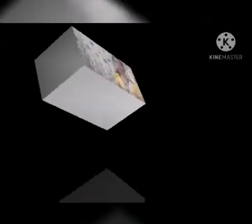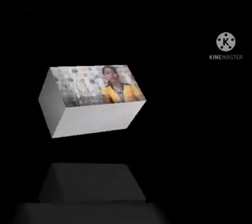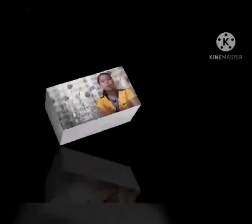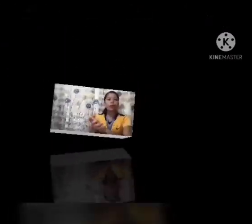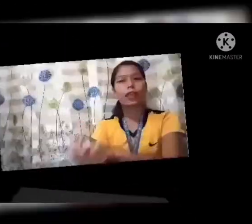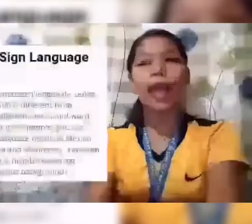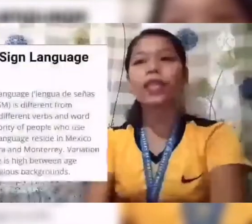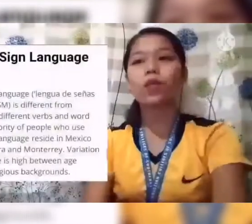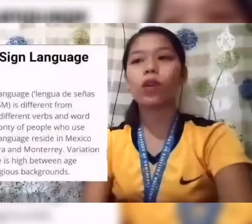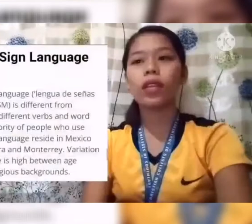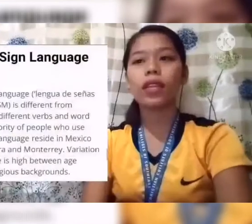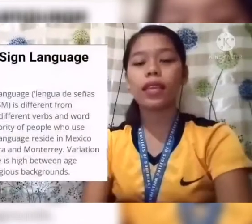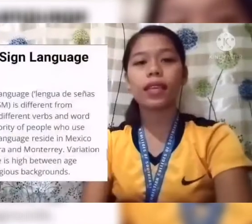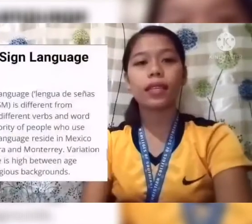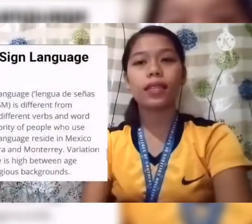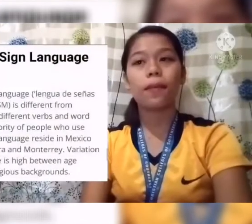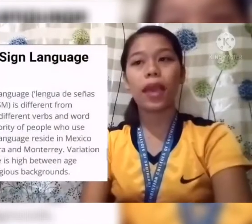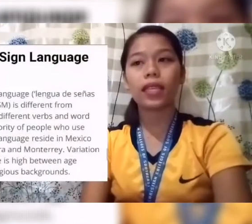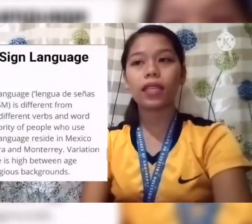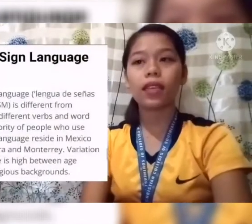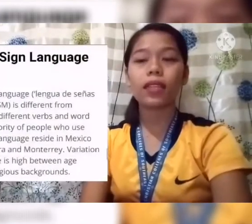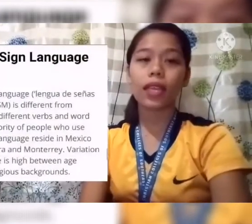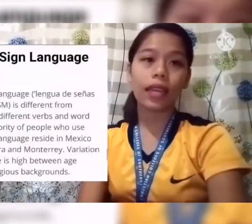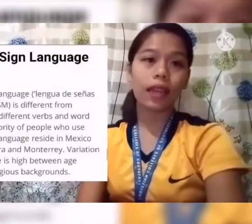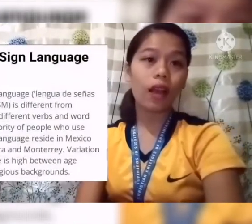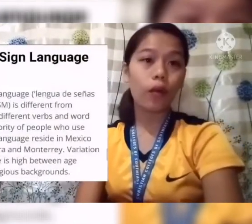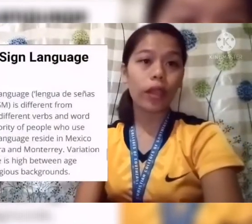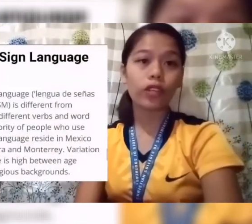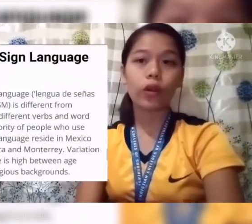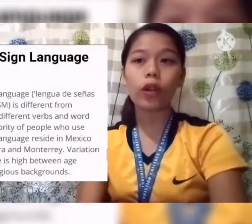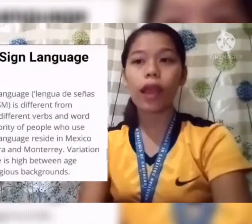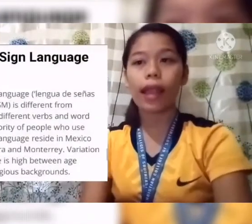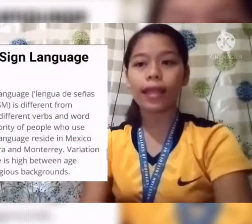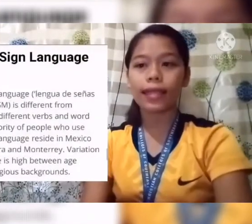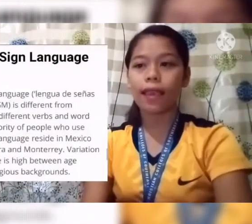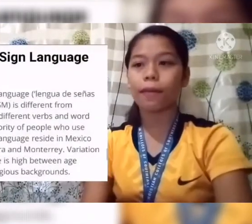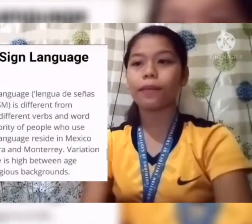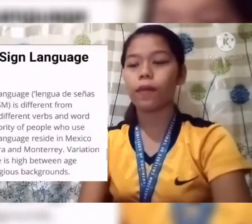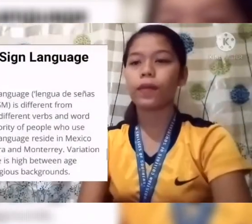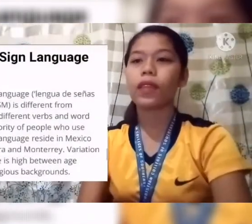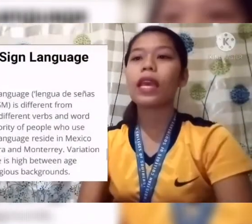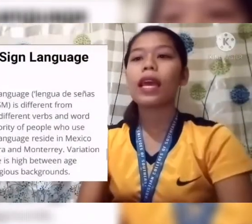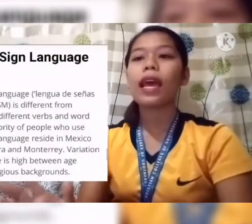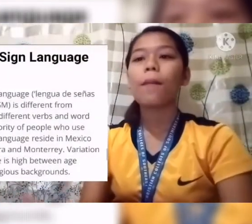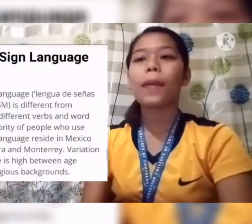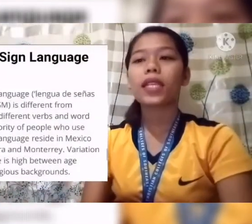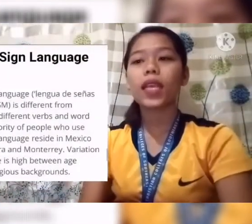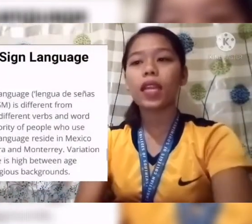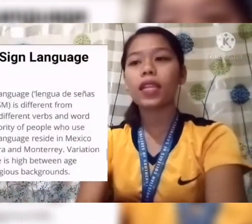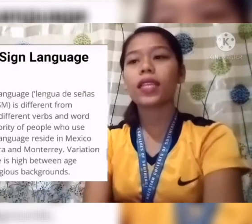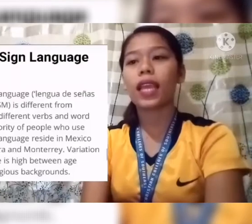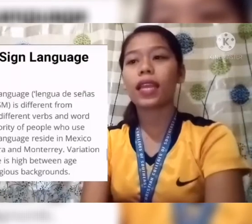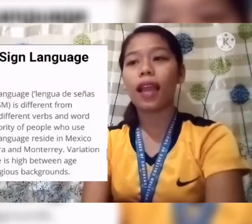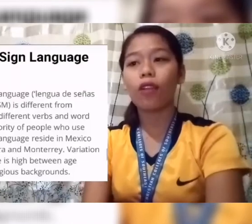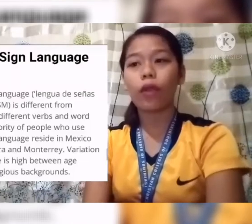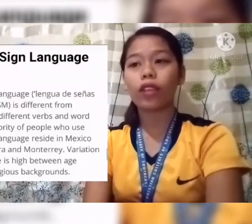So the next one is the Mexican Sign Language or LSM. Mexican Sign Language